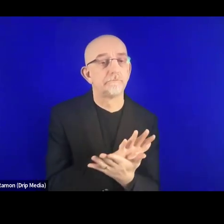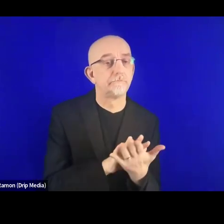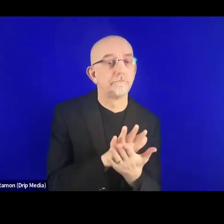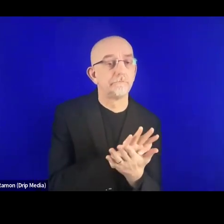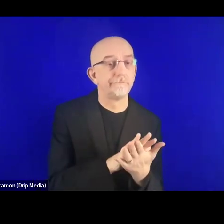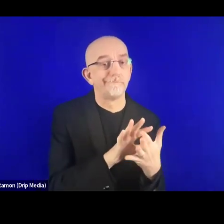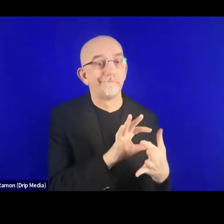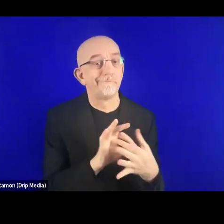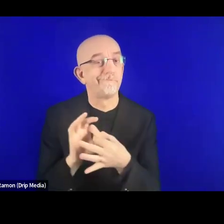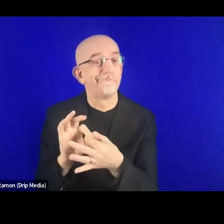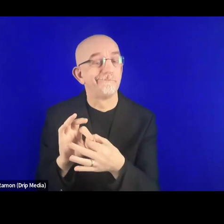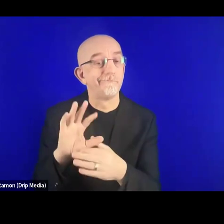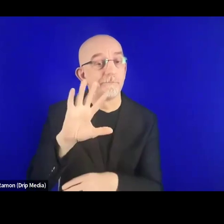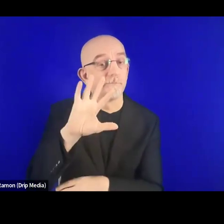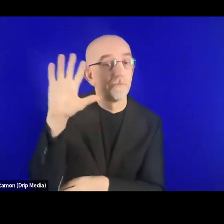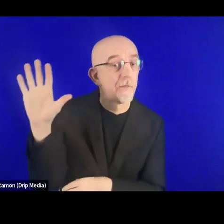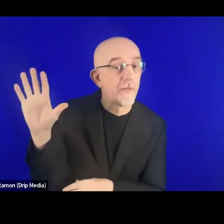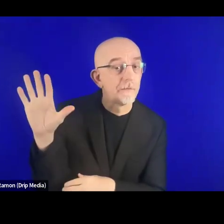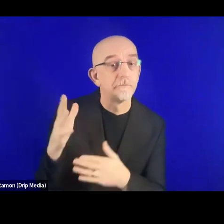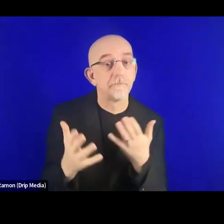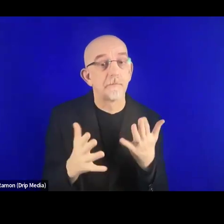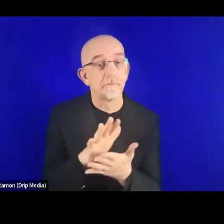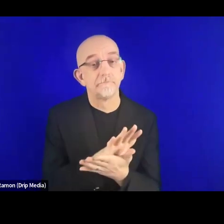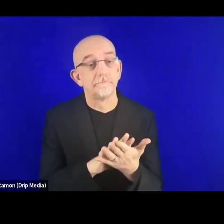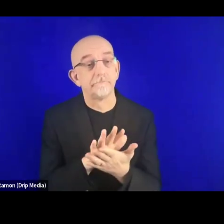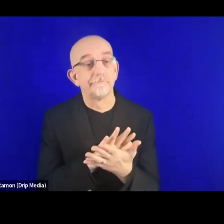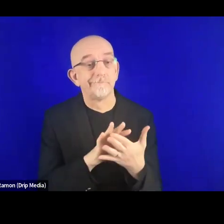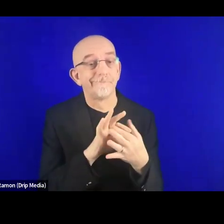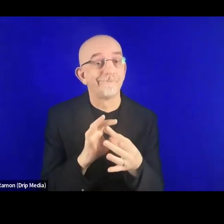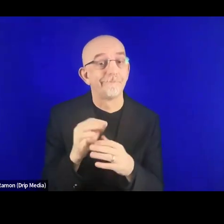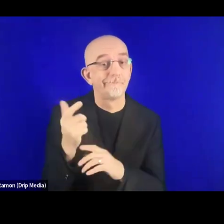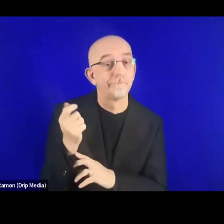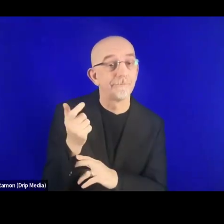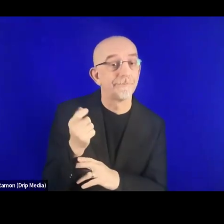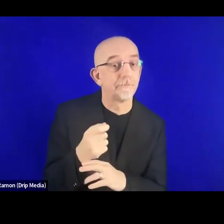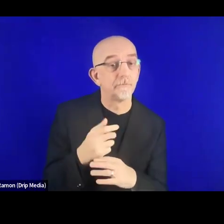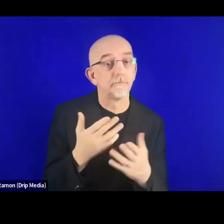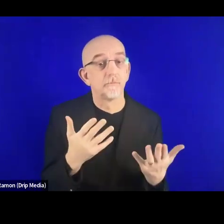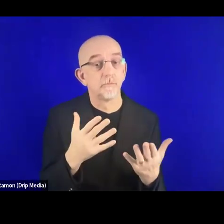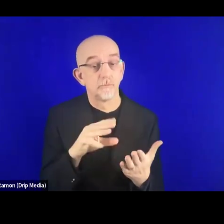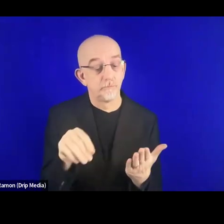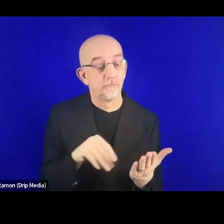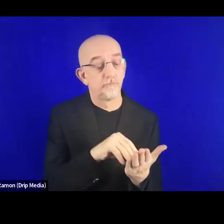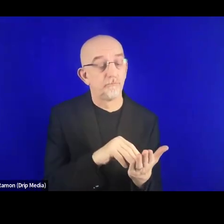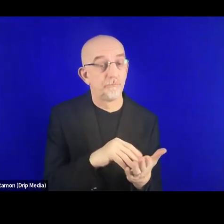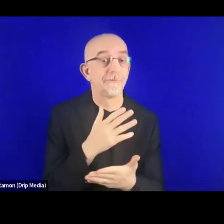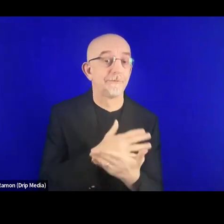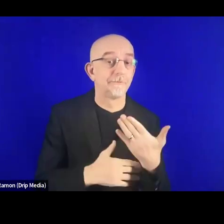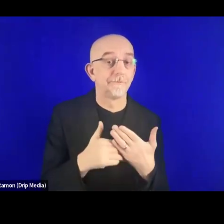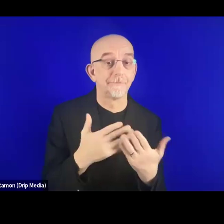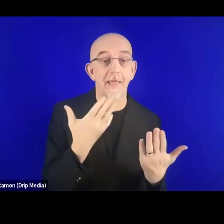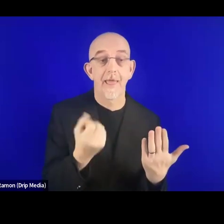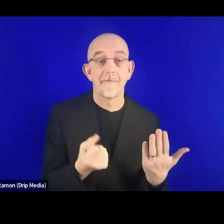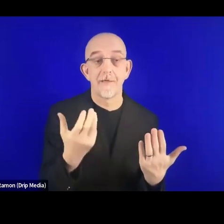three, disability, climate, and social protection, to bring that all together. Yeah, is going to take a lot of the kind